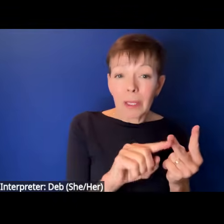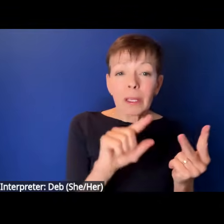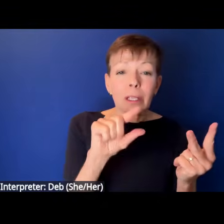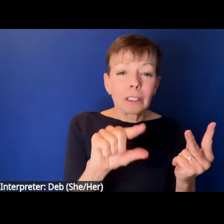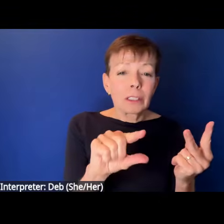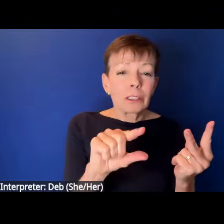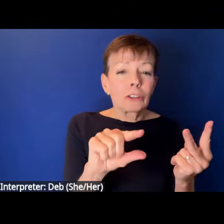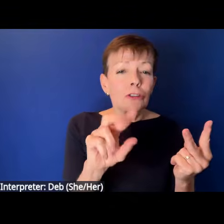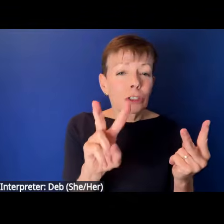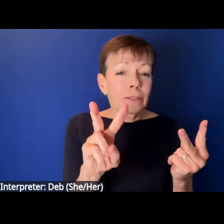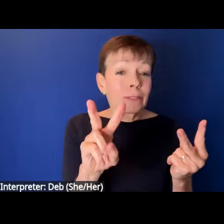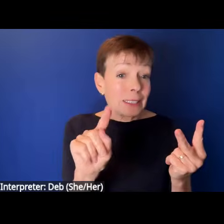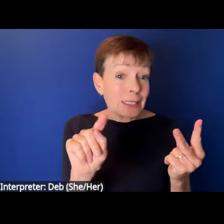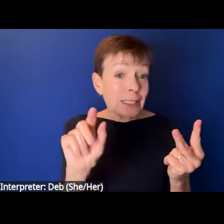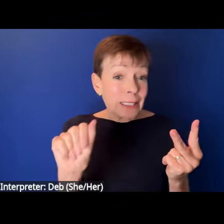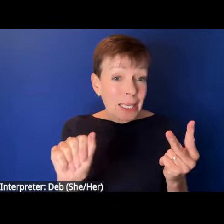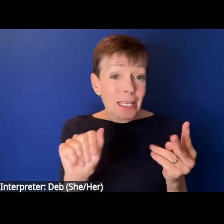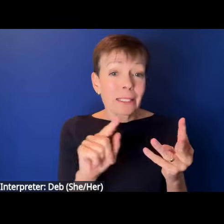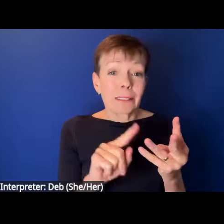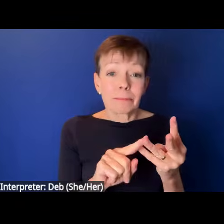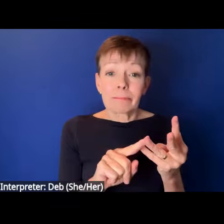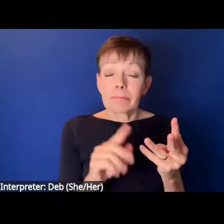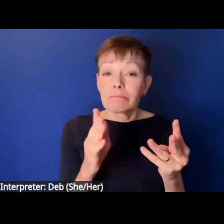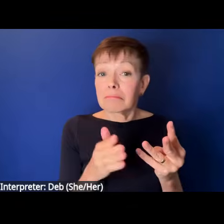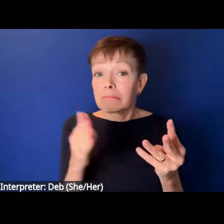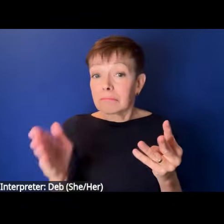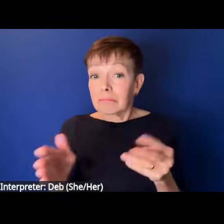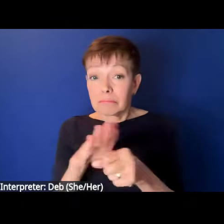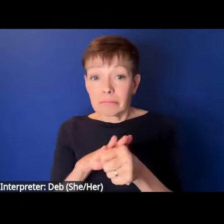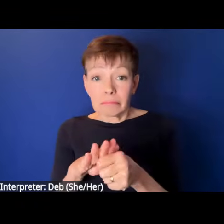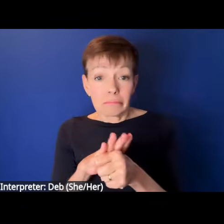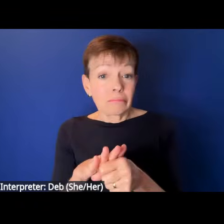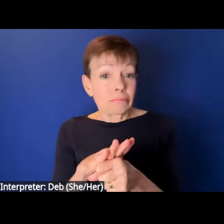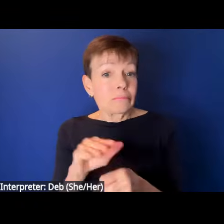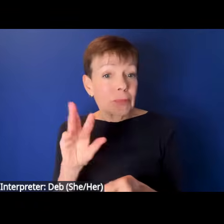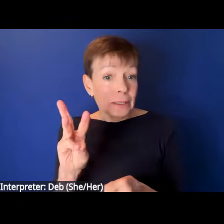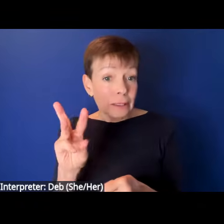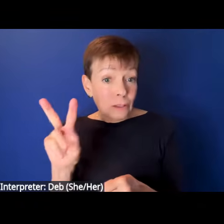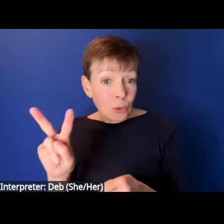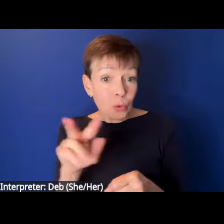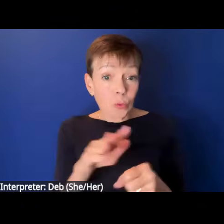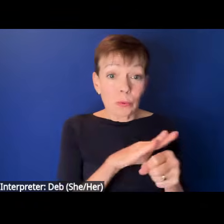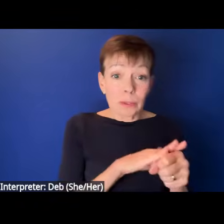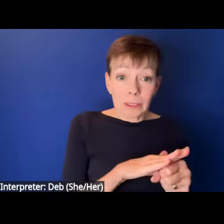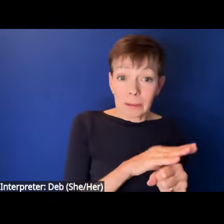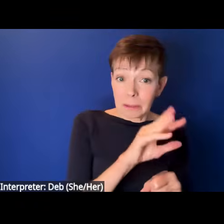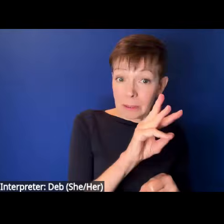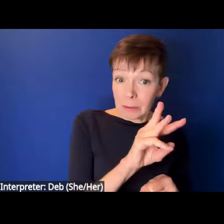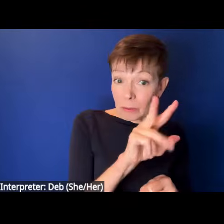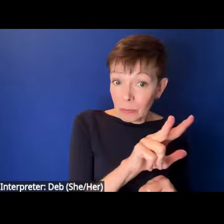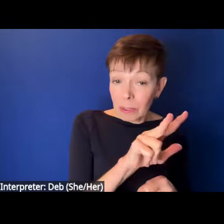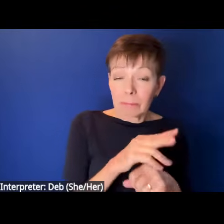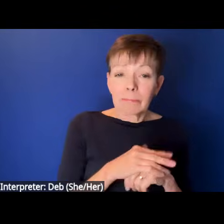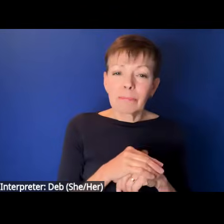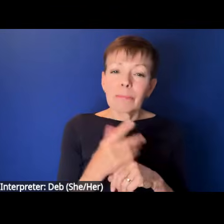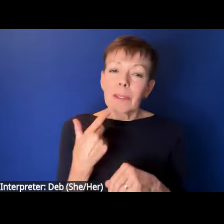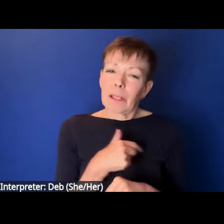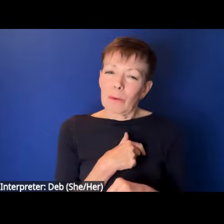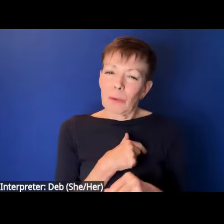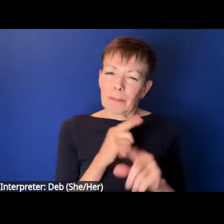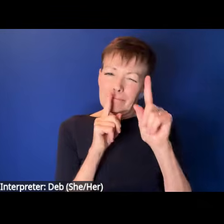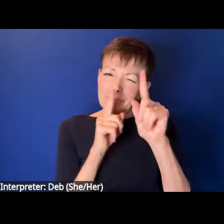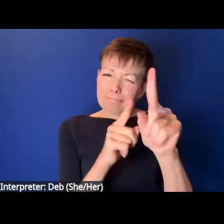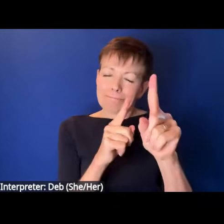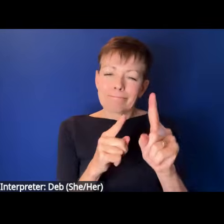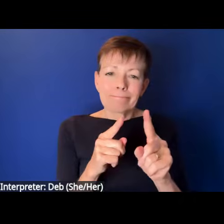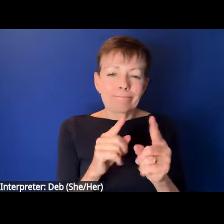PAC, VPA, as well as our neighboring districts 62 and 63. We have tried to have a calendar that